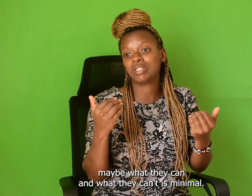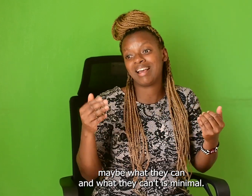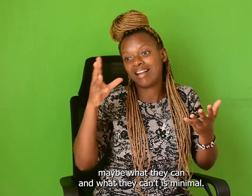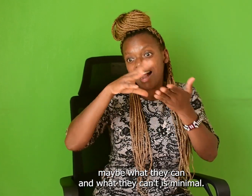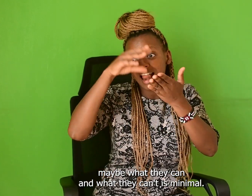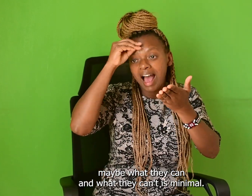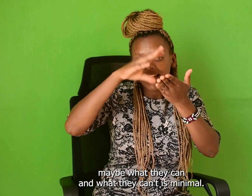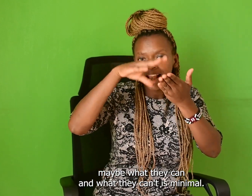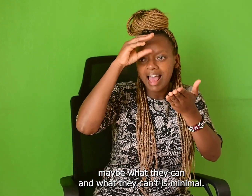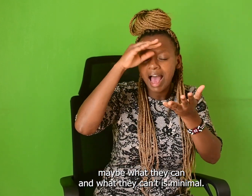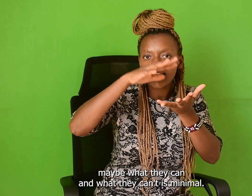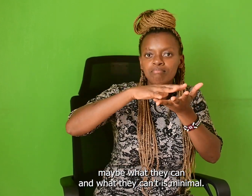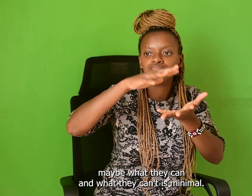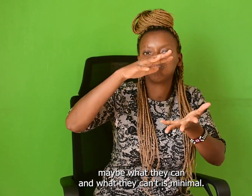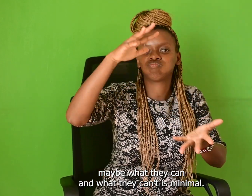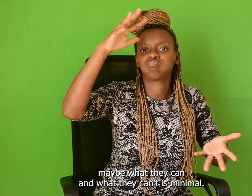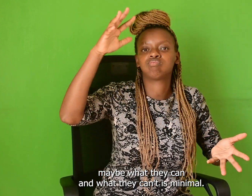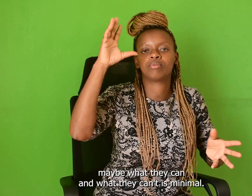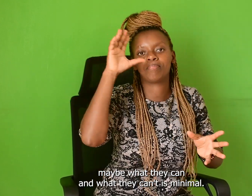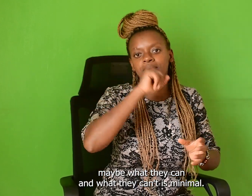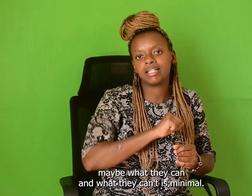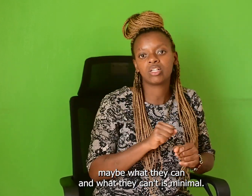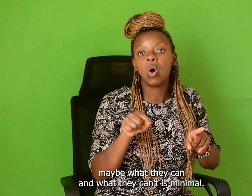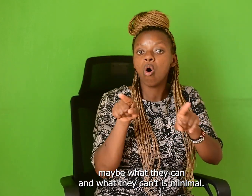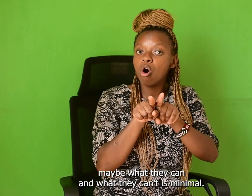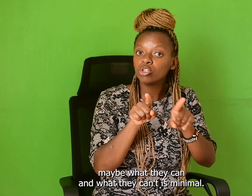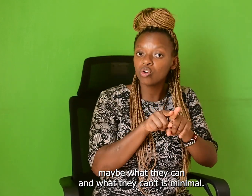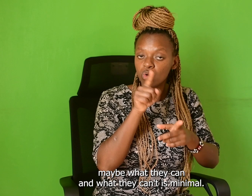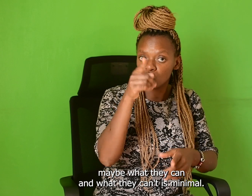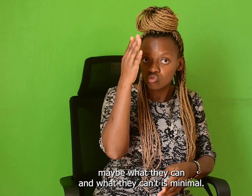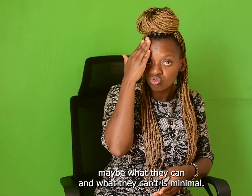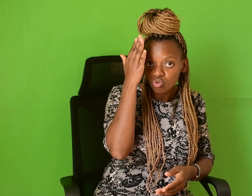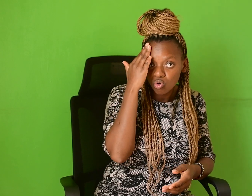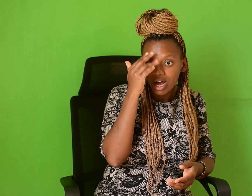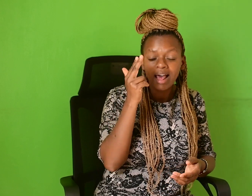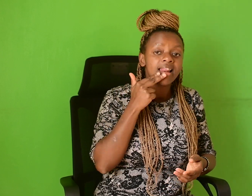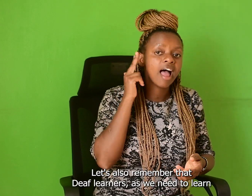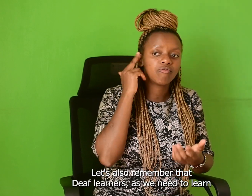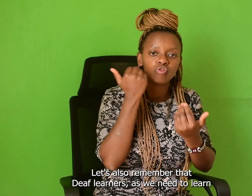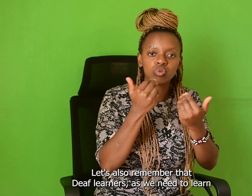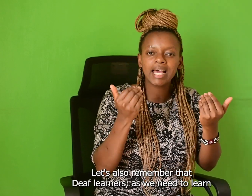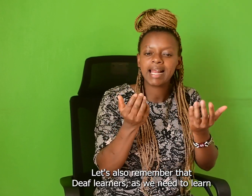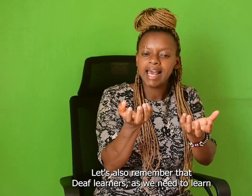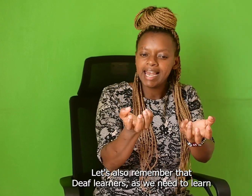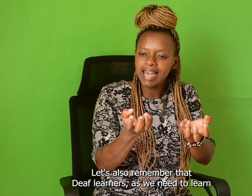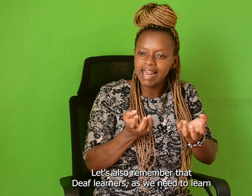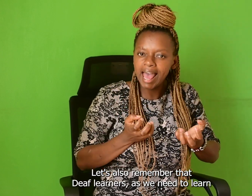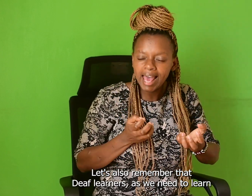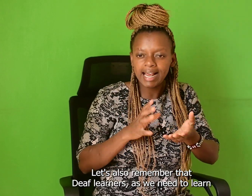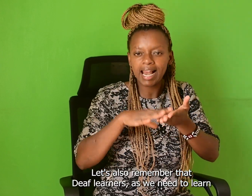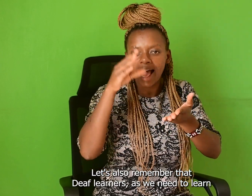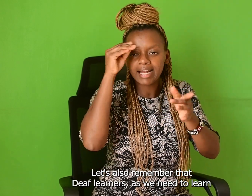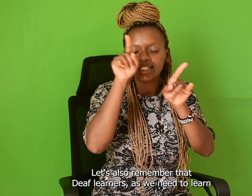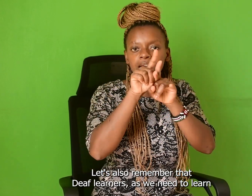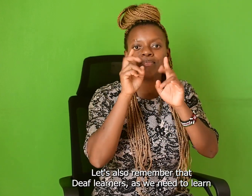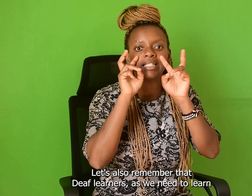maybe what they can, and what they can is minimal. Also, you remember that deaf learners need to